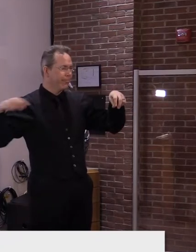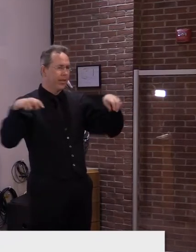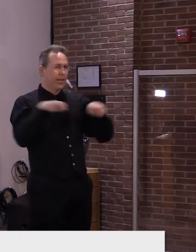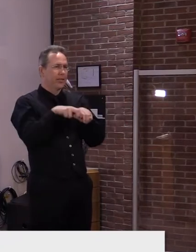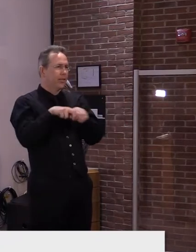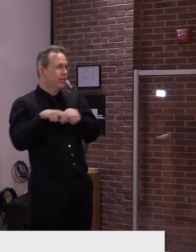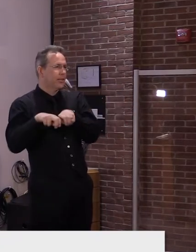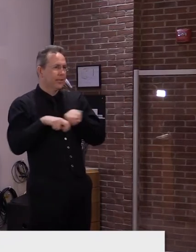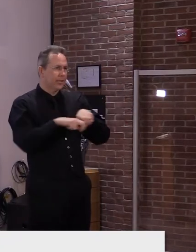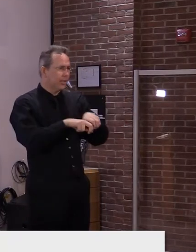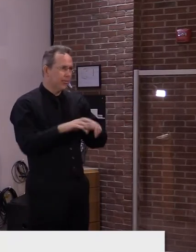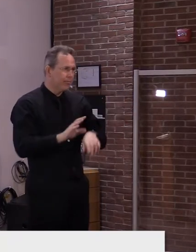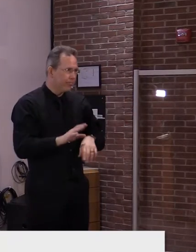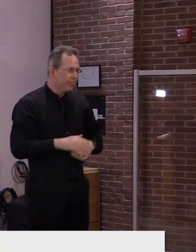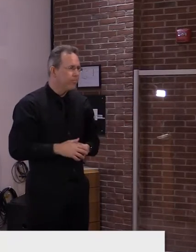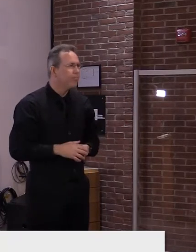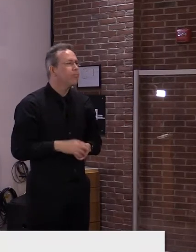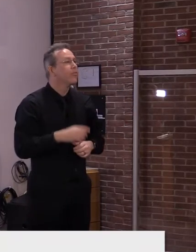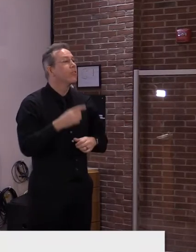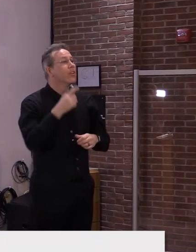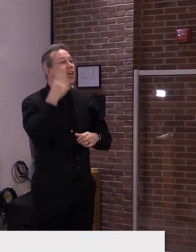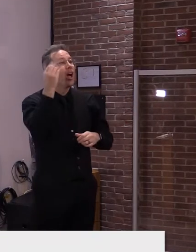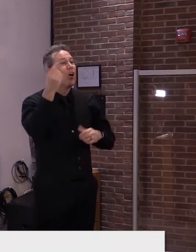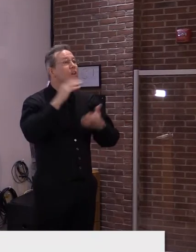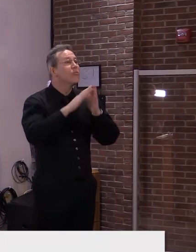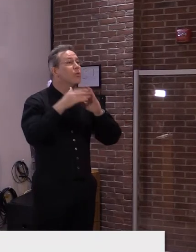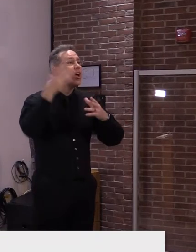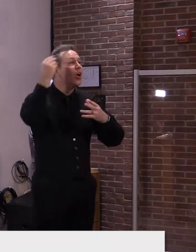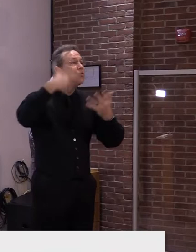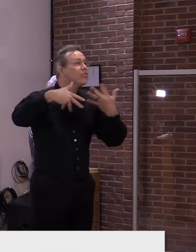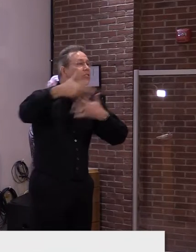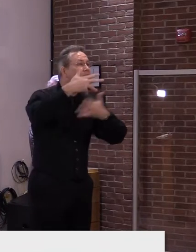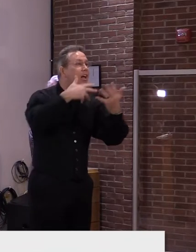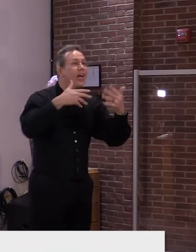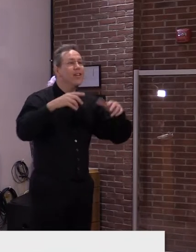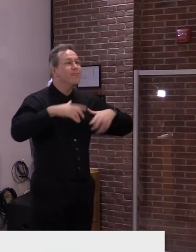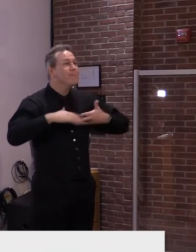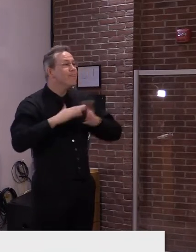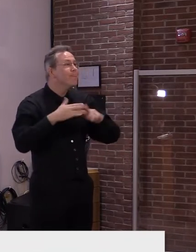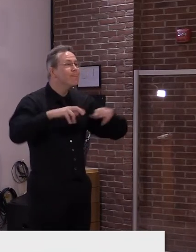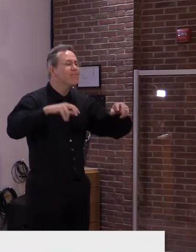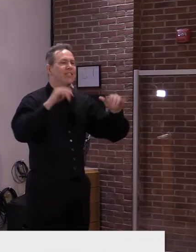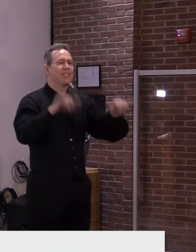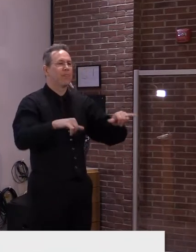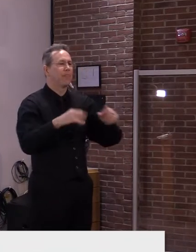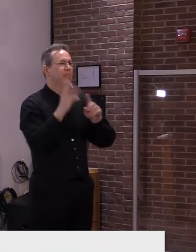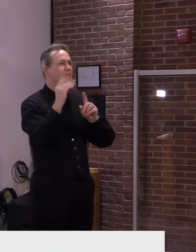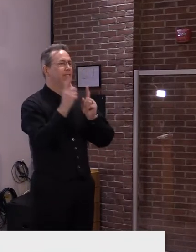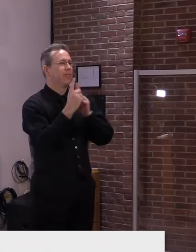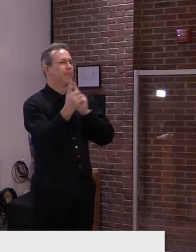outside school activities that students would be engaged in their daily lives.